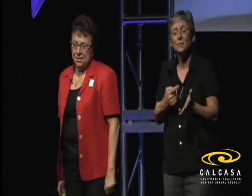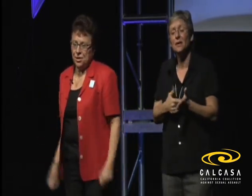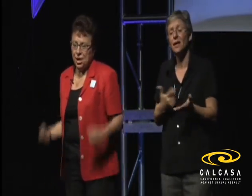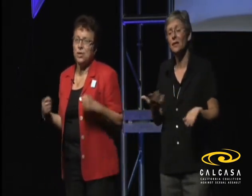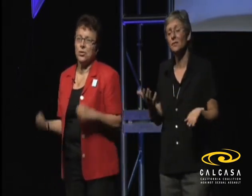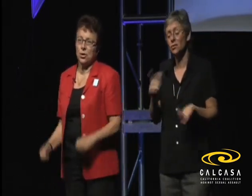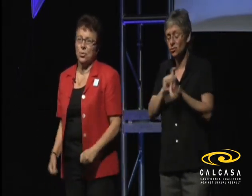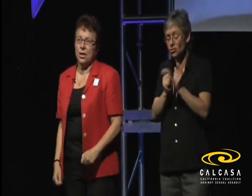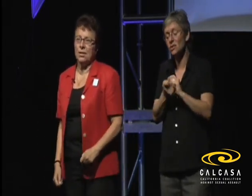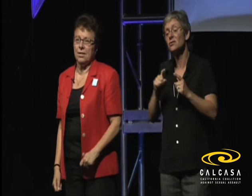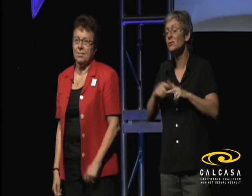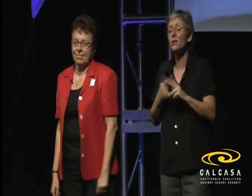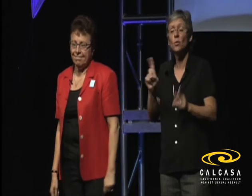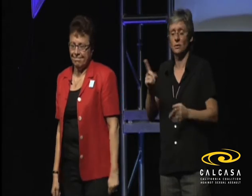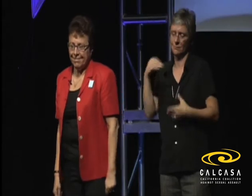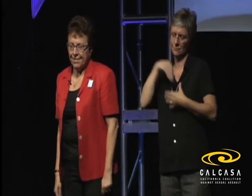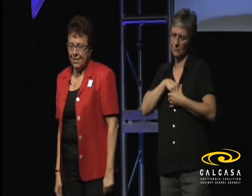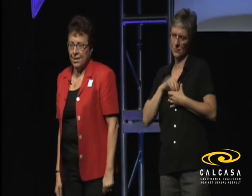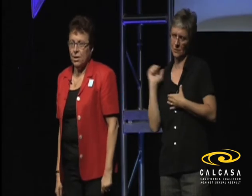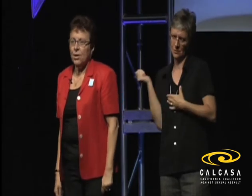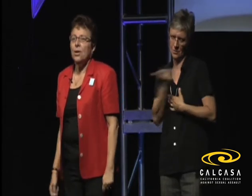sometimes that change starts with us.